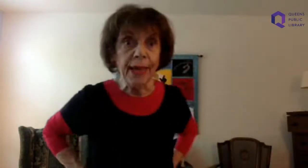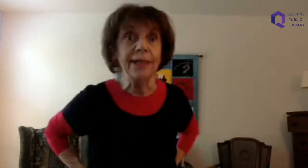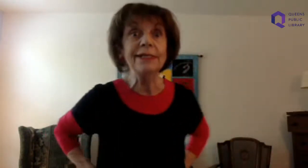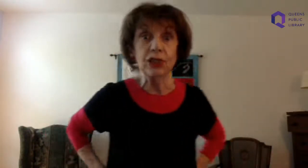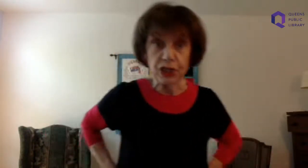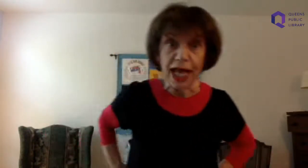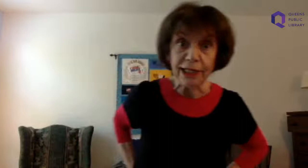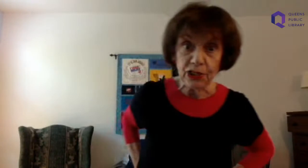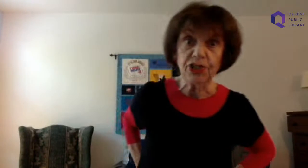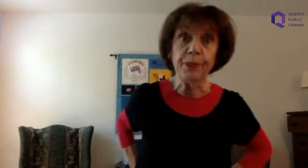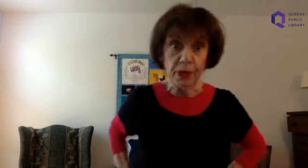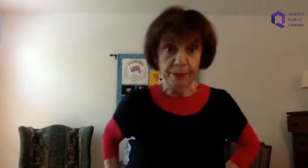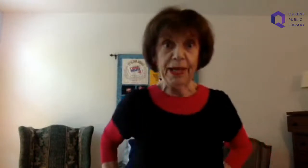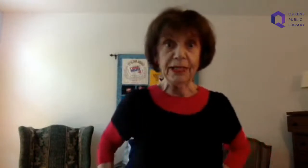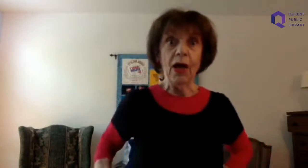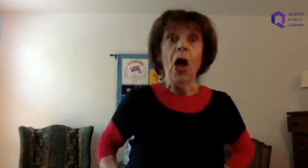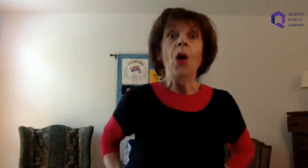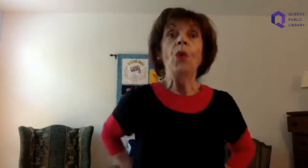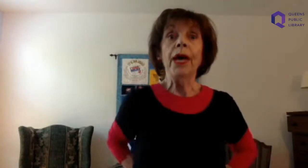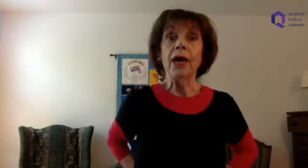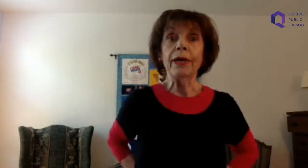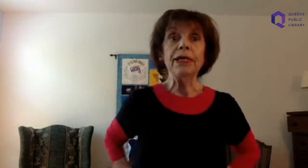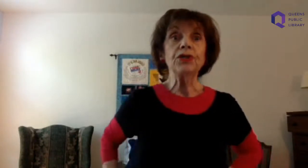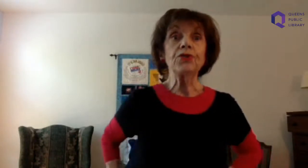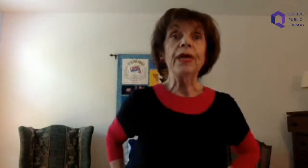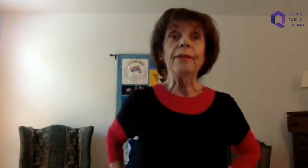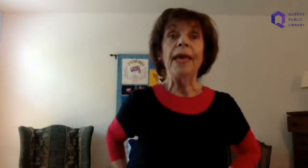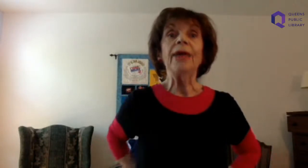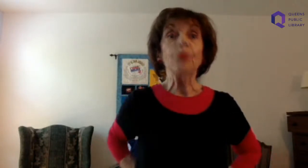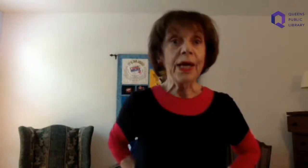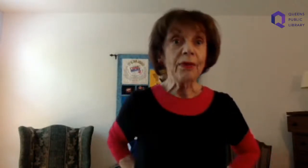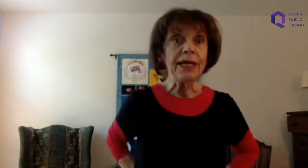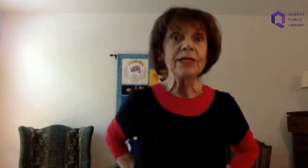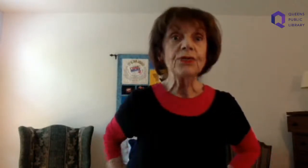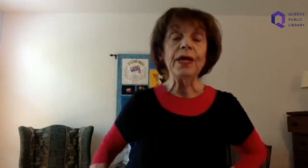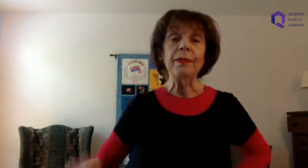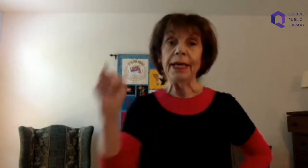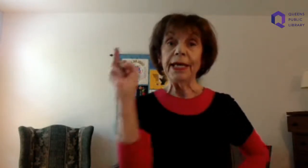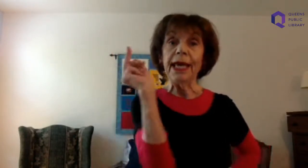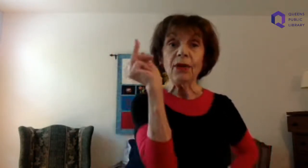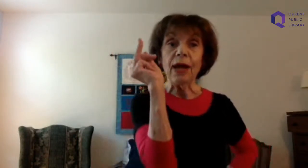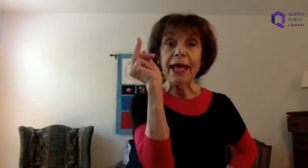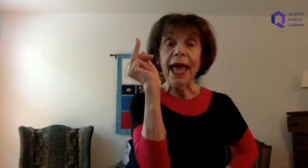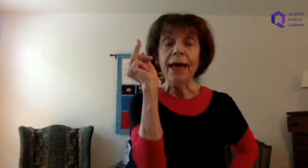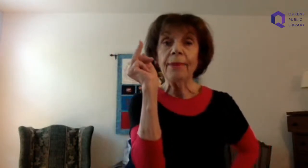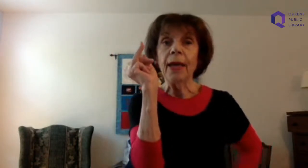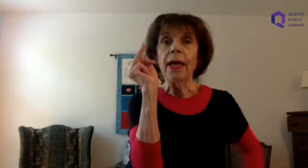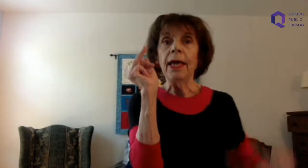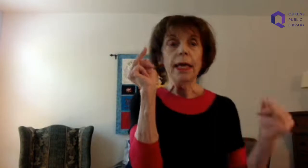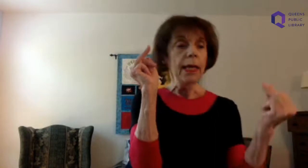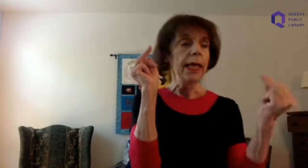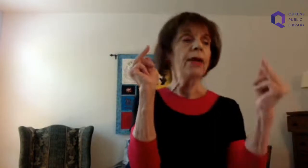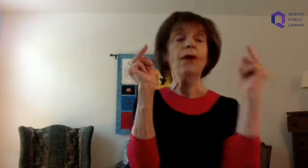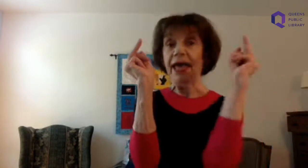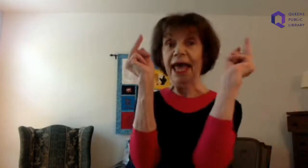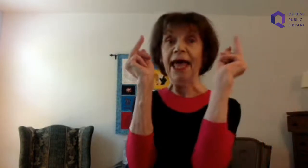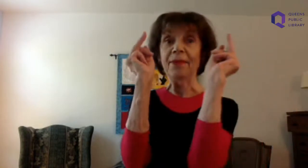is a challenge to put up by yourself. Where is ringman? Where is ringman? Here I am. Here I am. Oh,